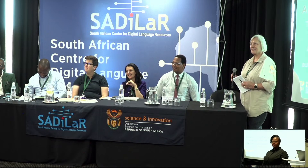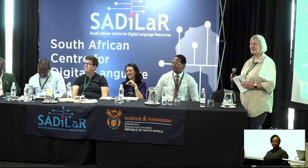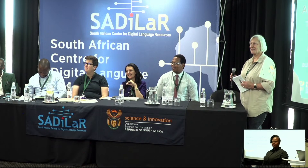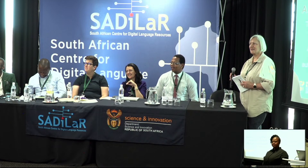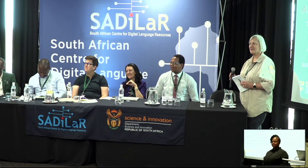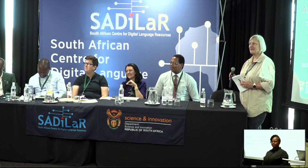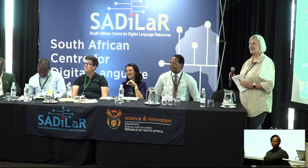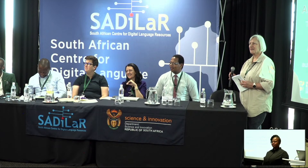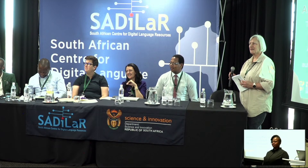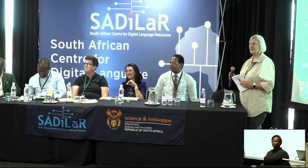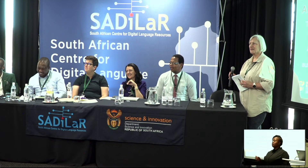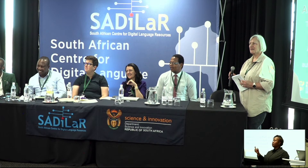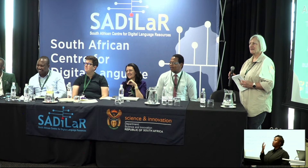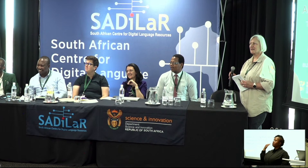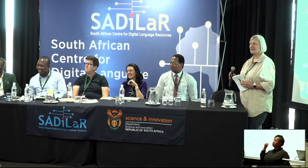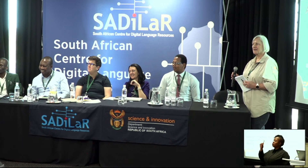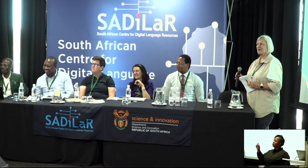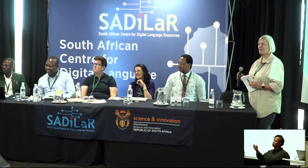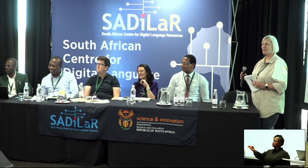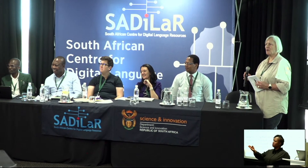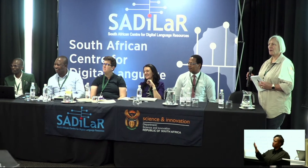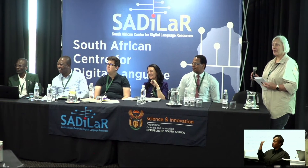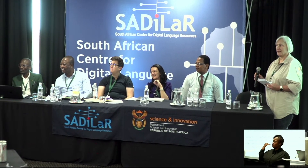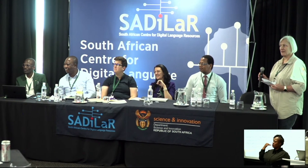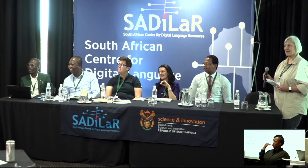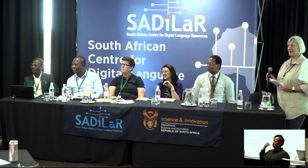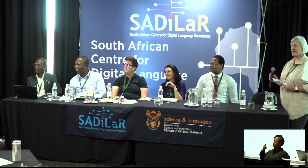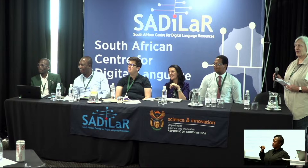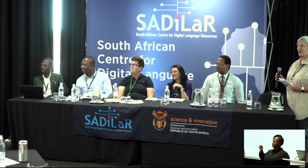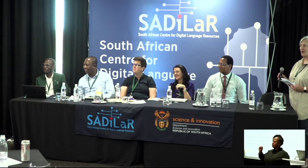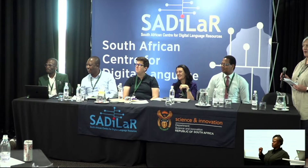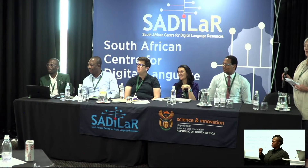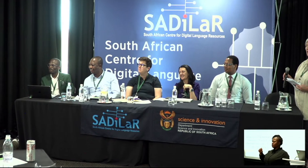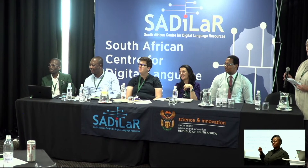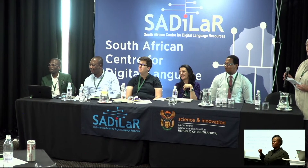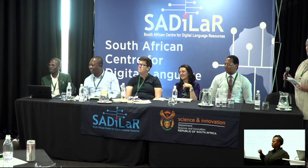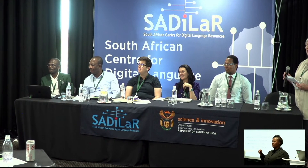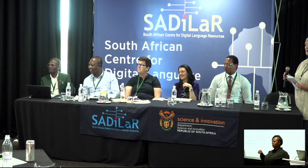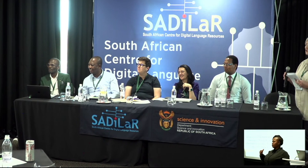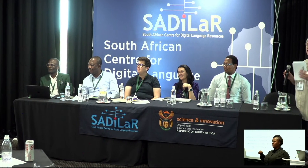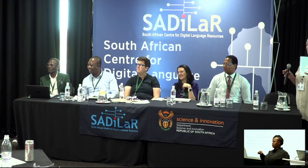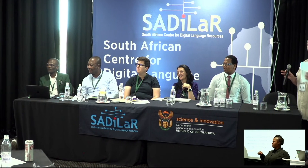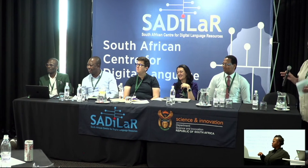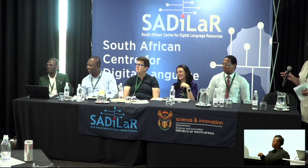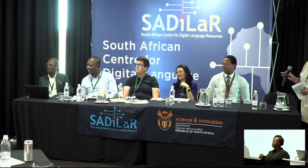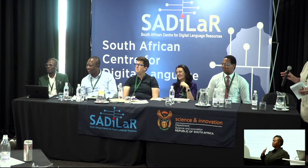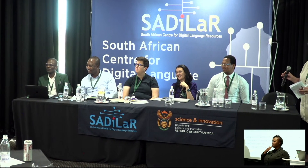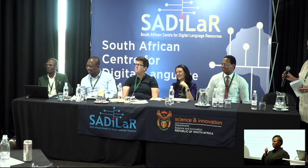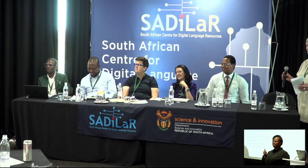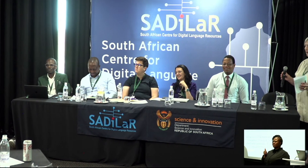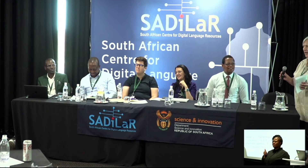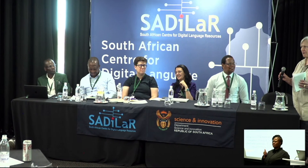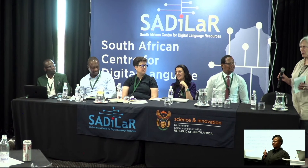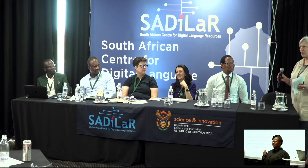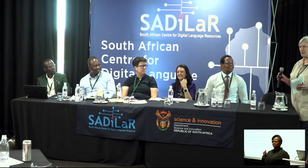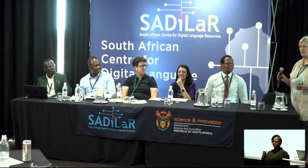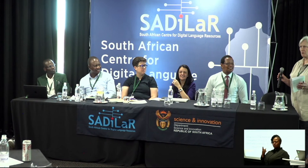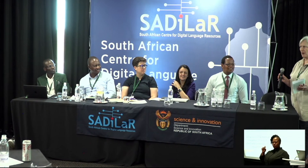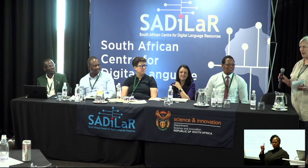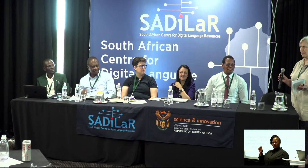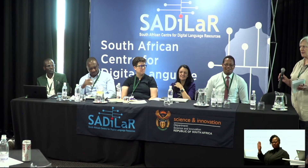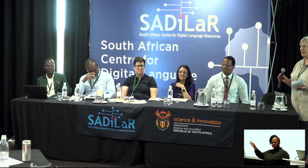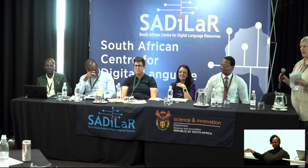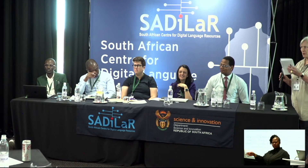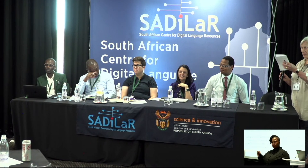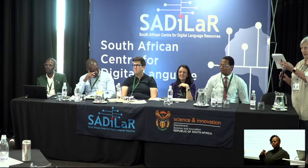I think we had a question over here from this lady. For Pius. Oh no, it wasn't for Pius. Can we just quickly have a question